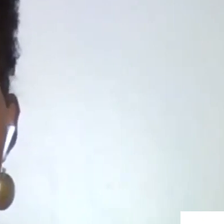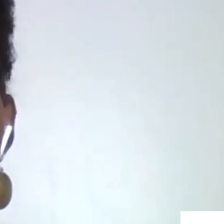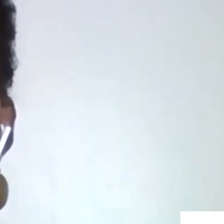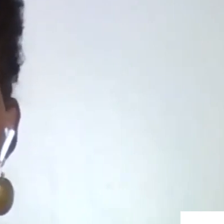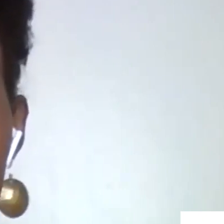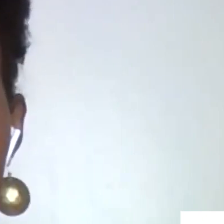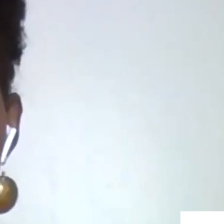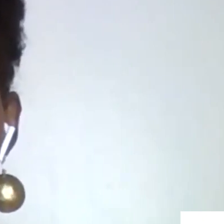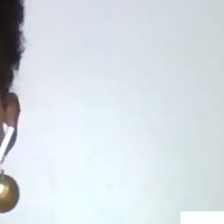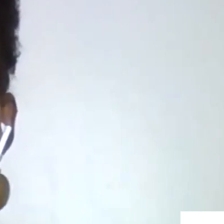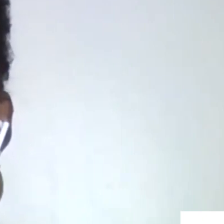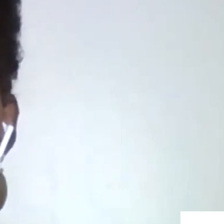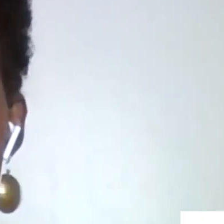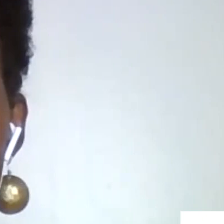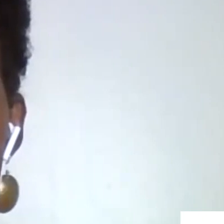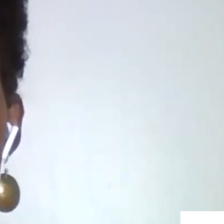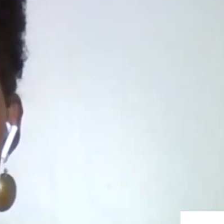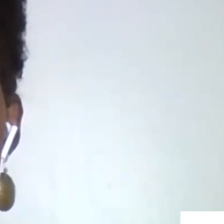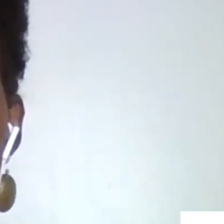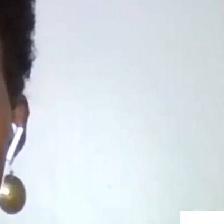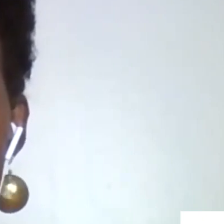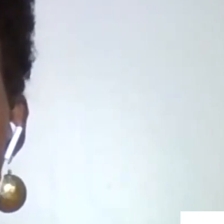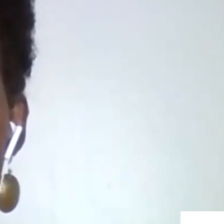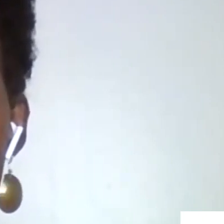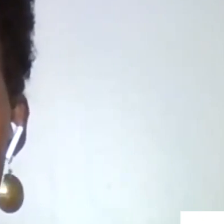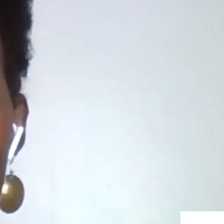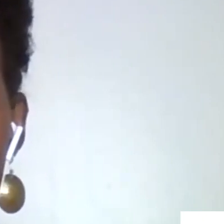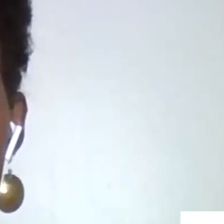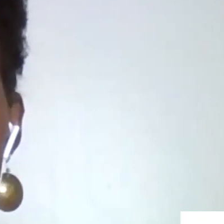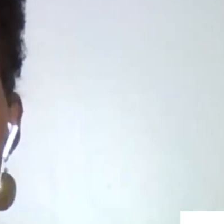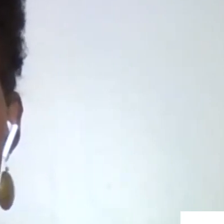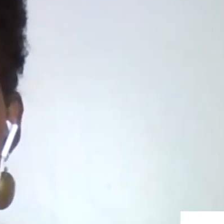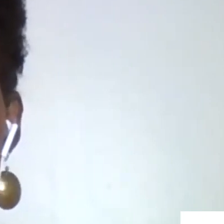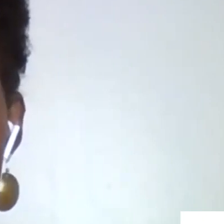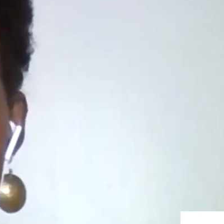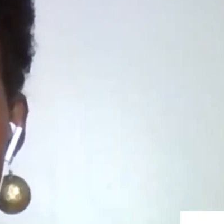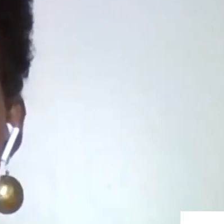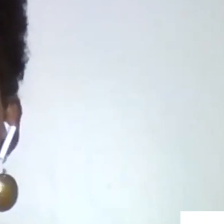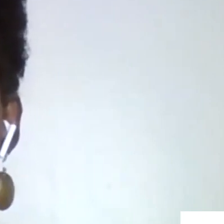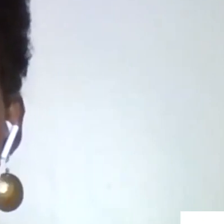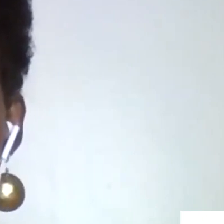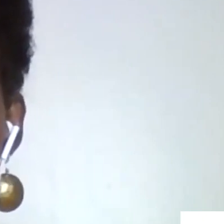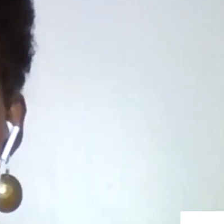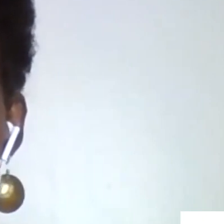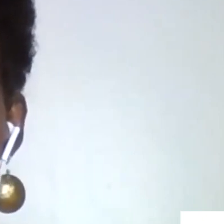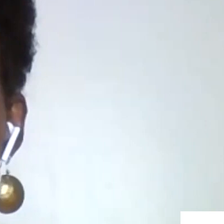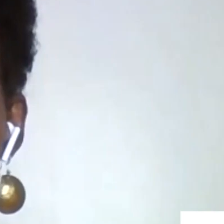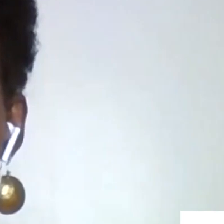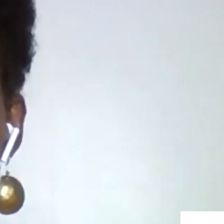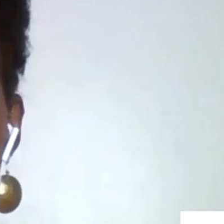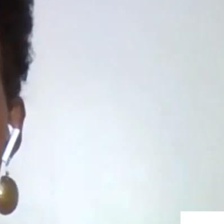honored and privileged to introduce our speakers of the day. By the way, if you look at your screen, we have